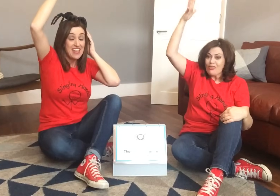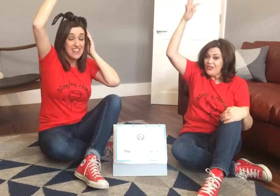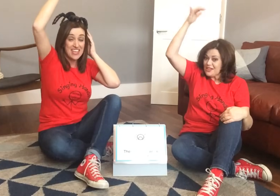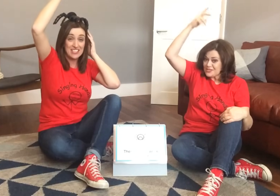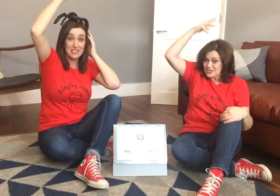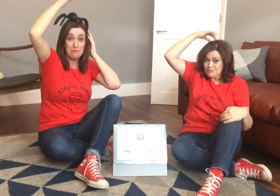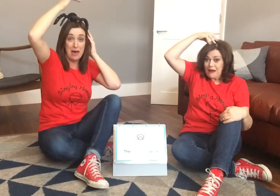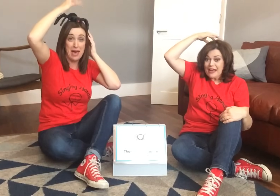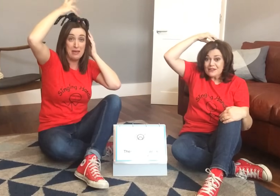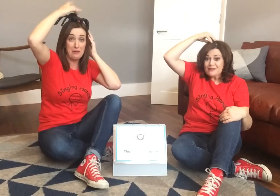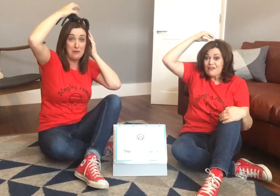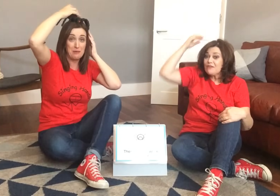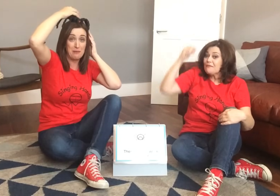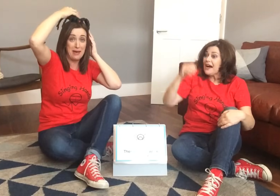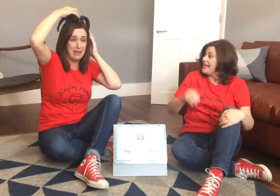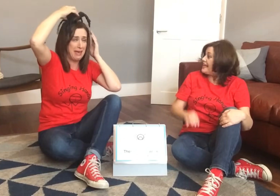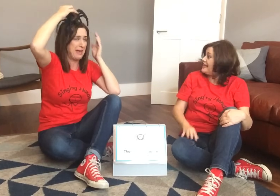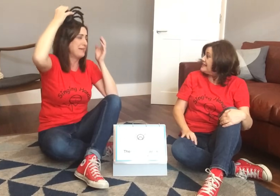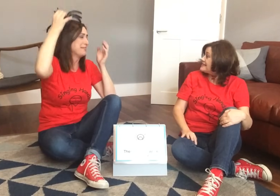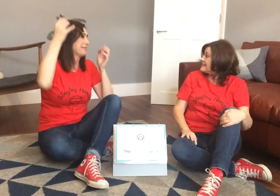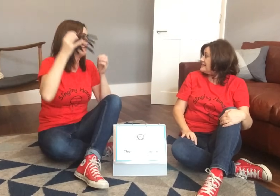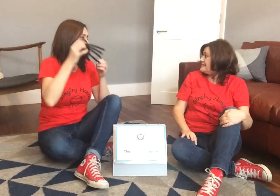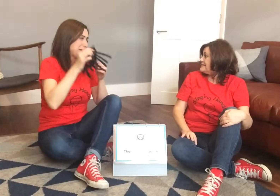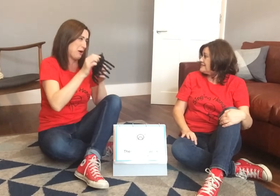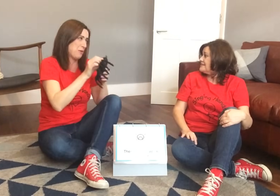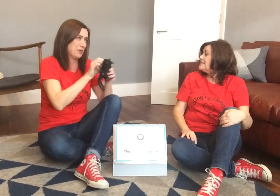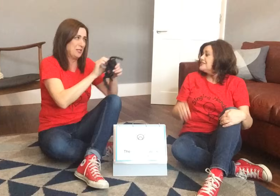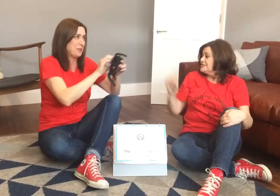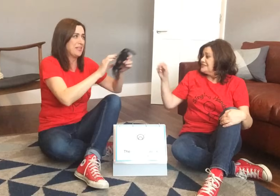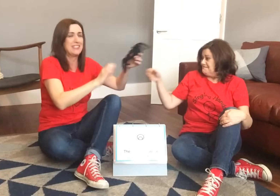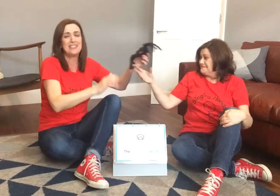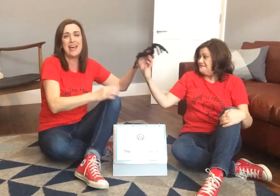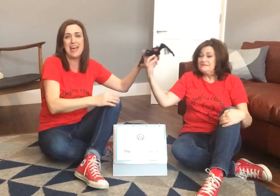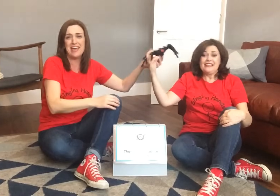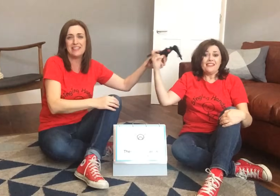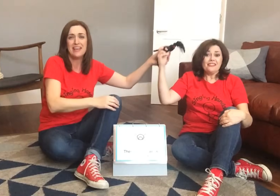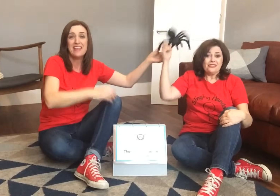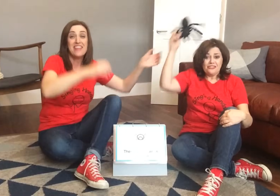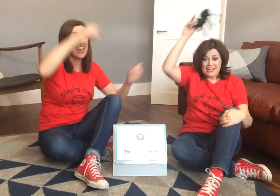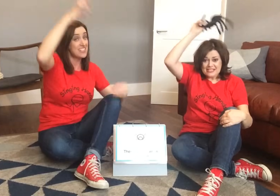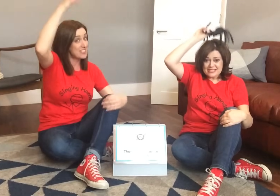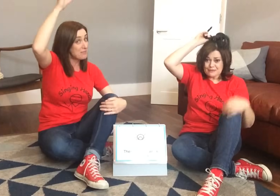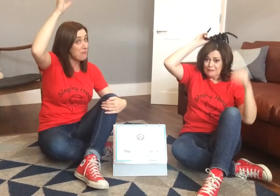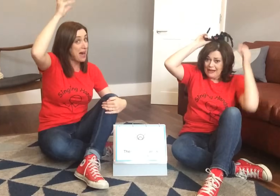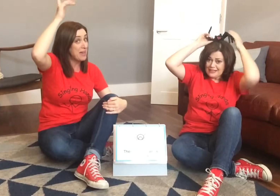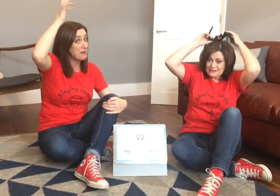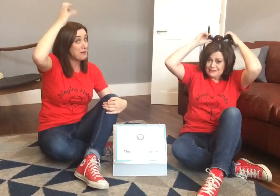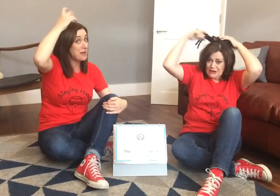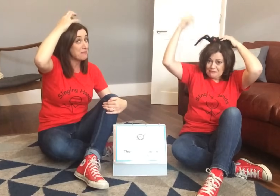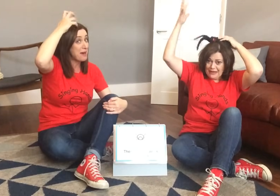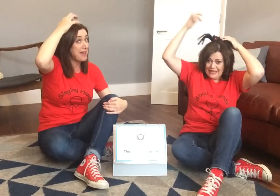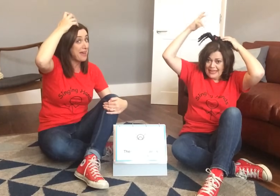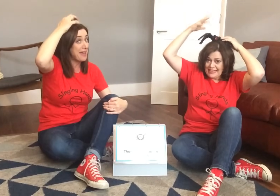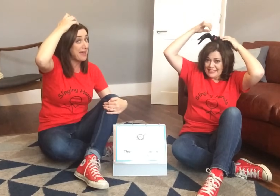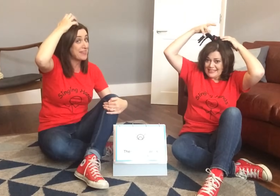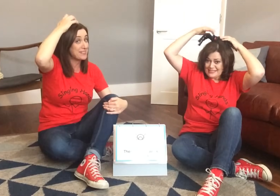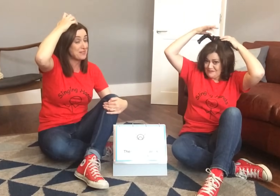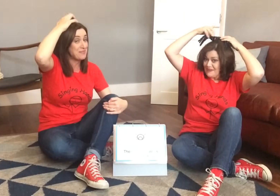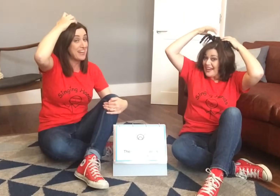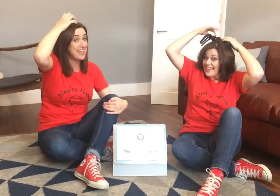There's a spider on my head. Can it go on you instead? There's a spider on my head, on my